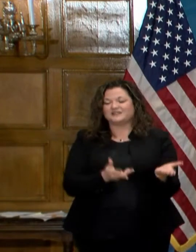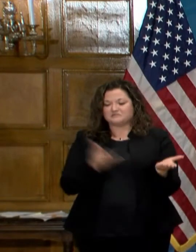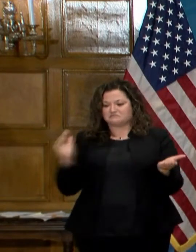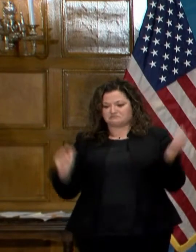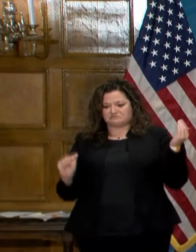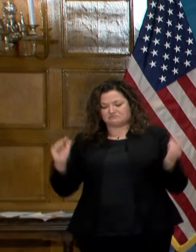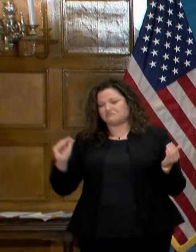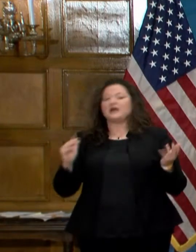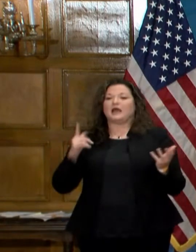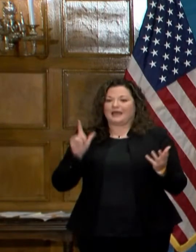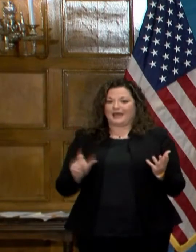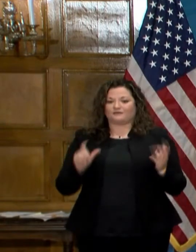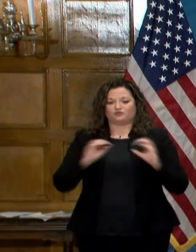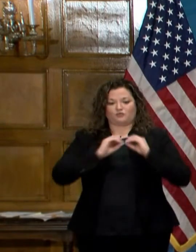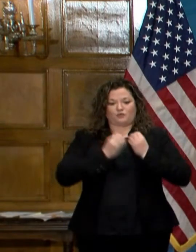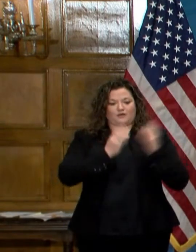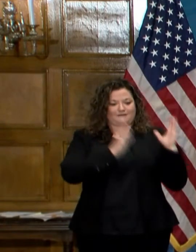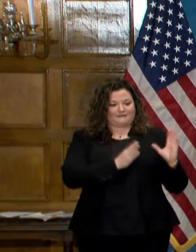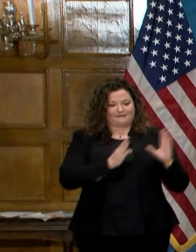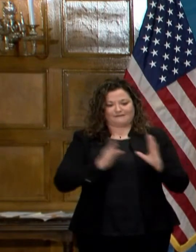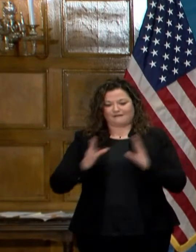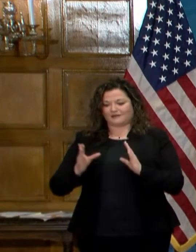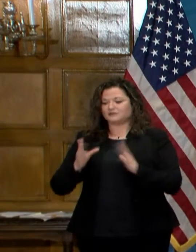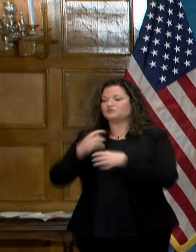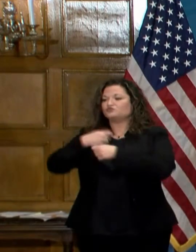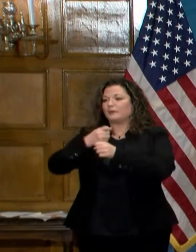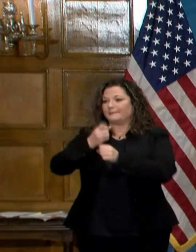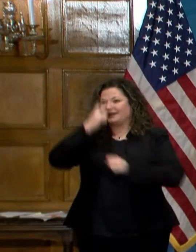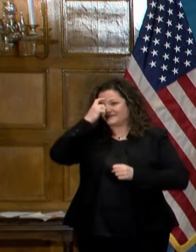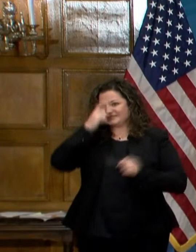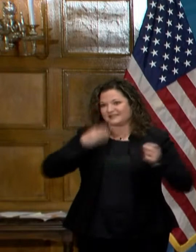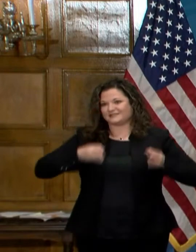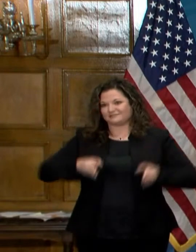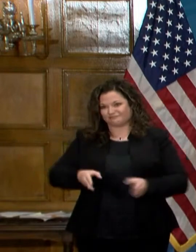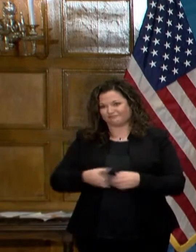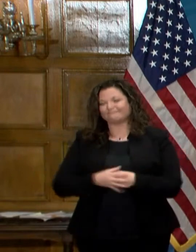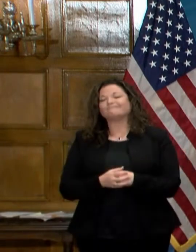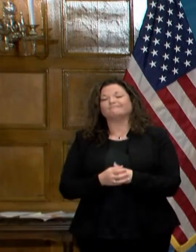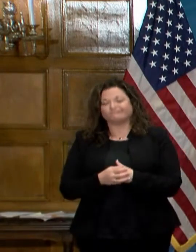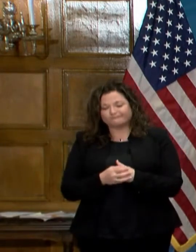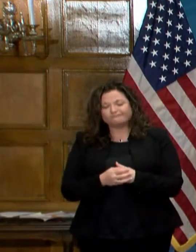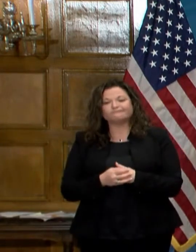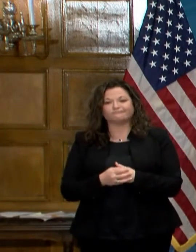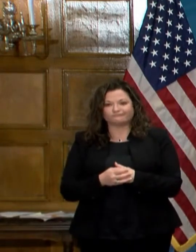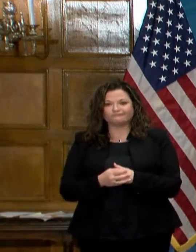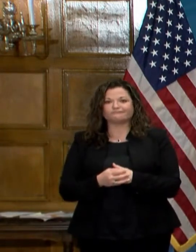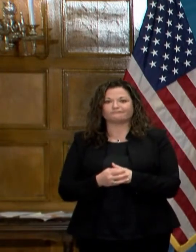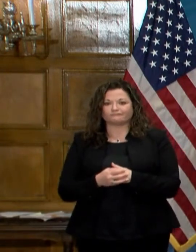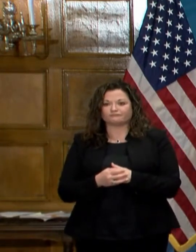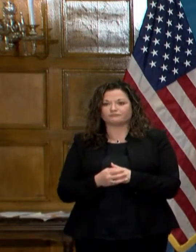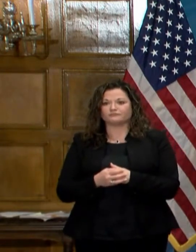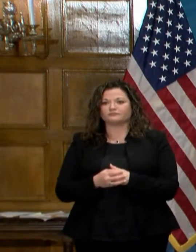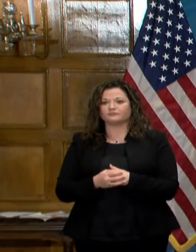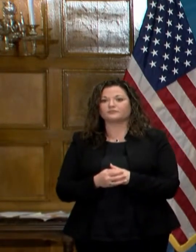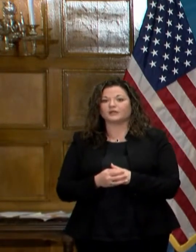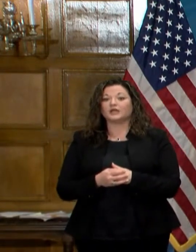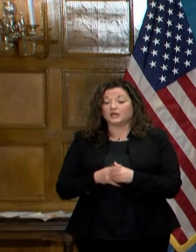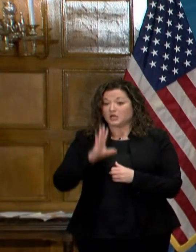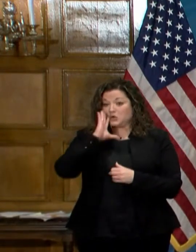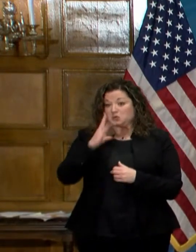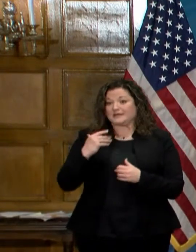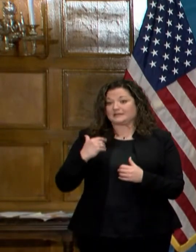you have to organize this in a way that makes sense. And this is, and there will